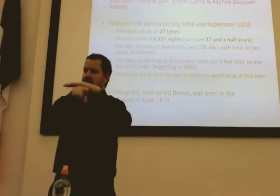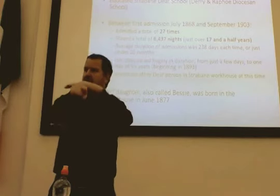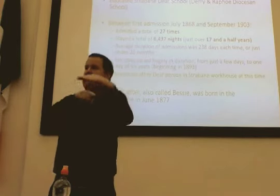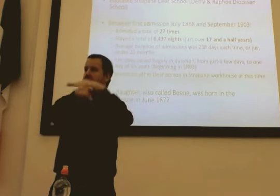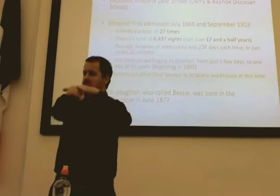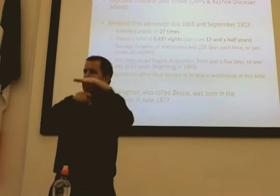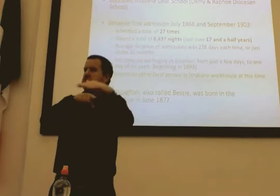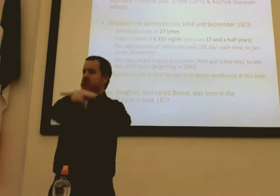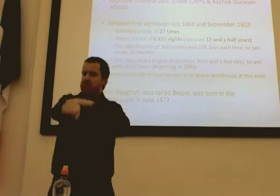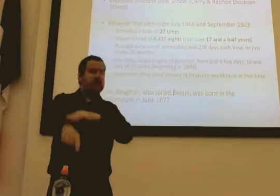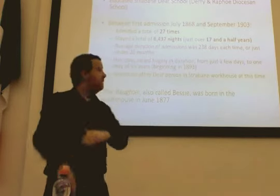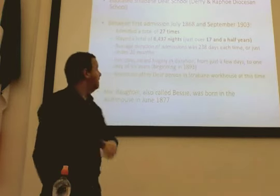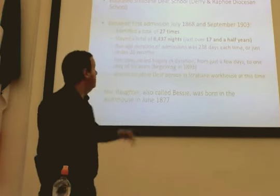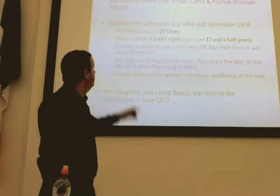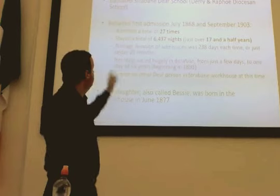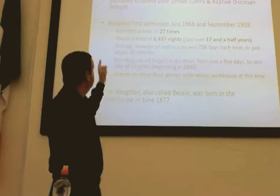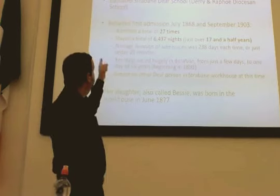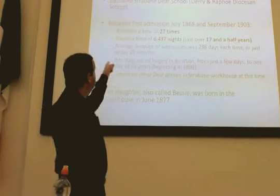and she was in there 27 at the time.